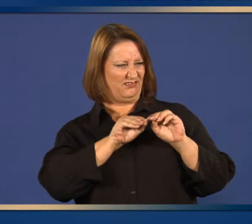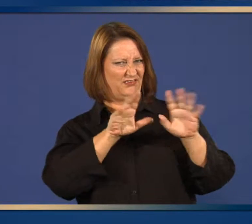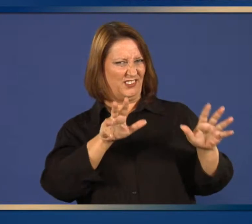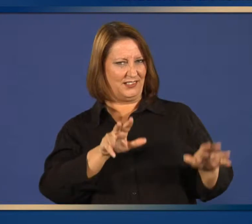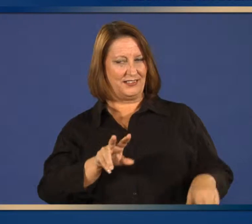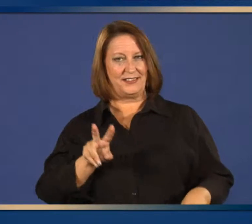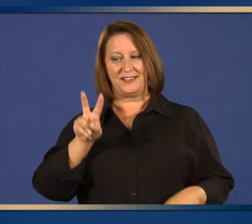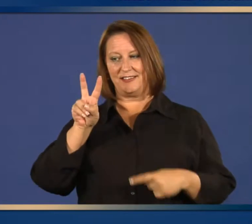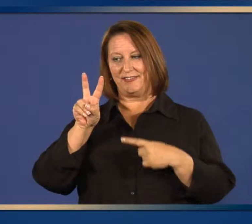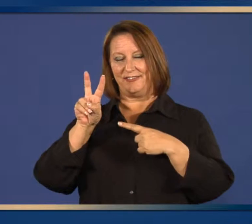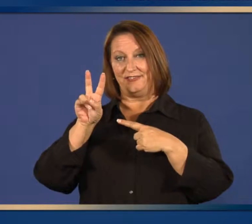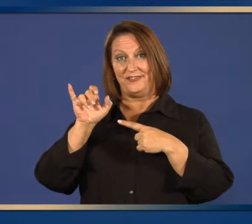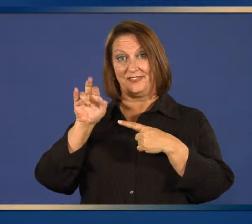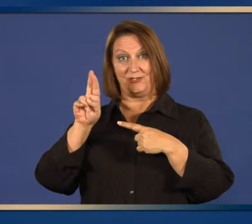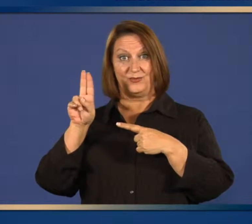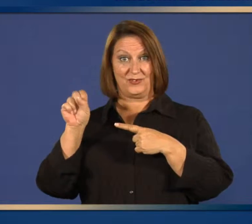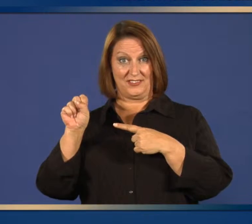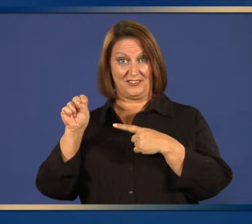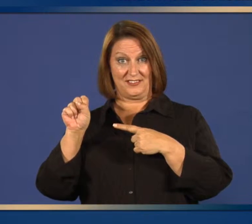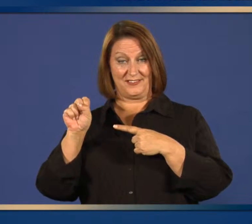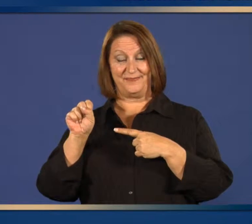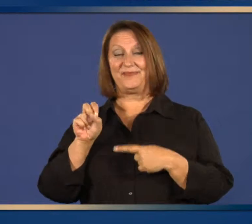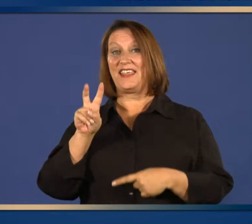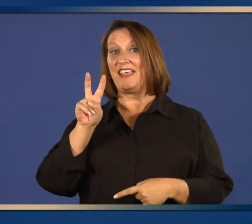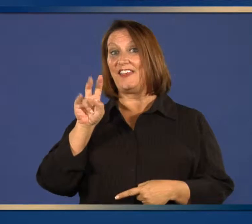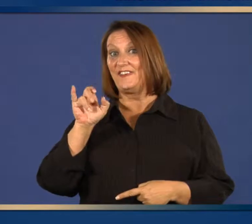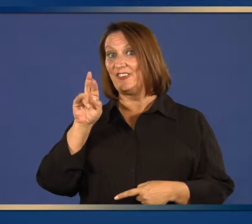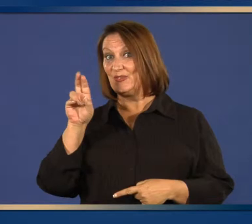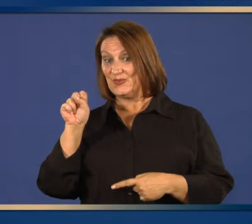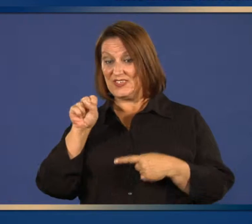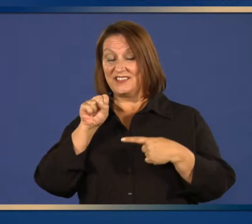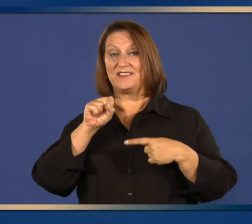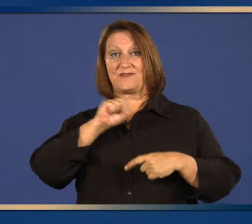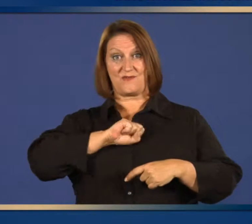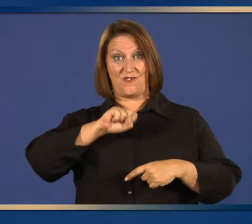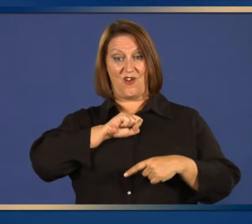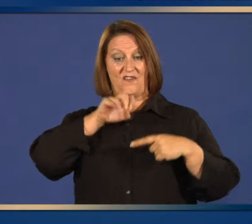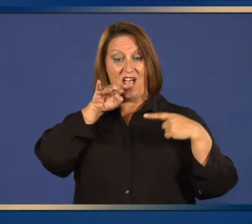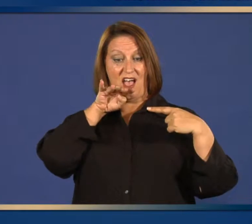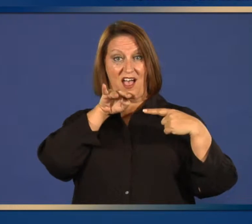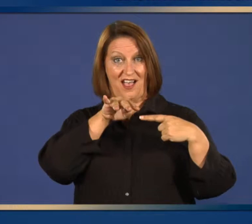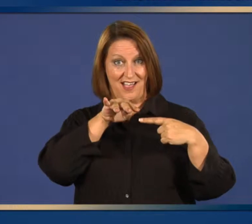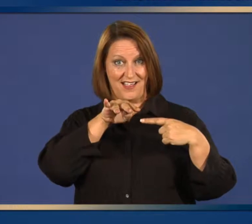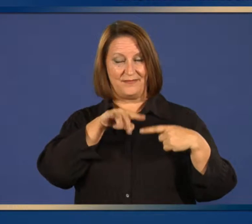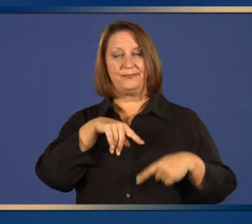can be spread by coughing, sneezing, or nasal secretions.